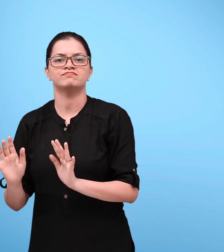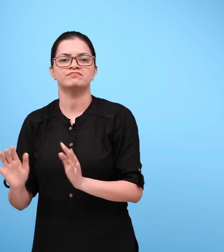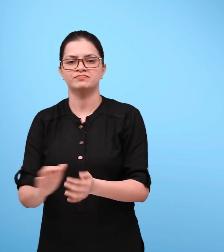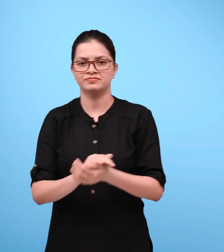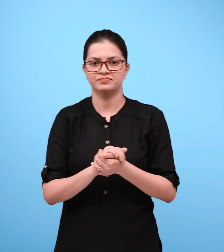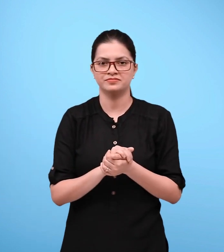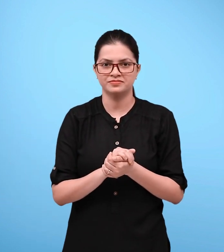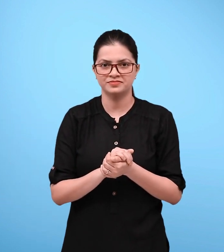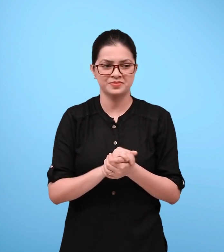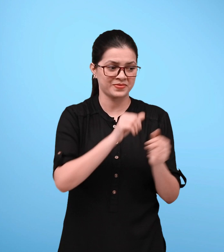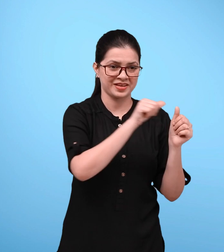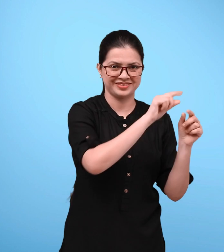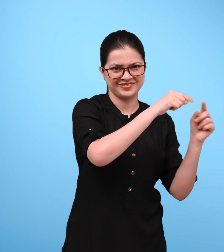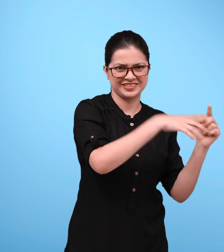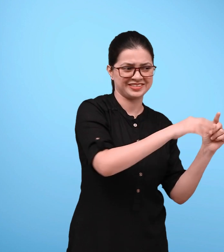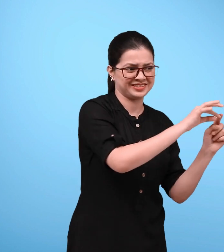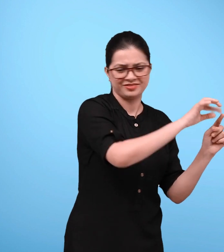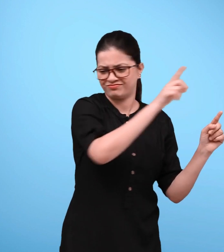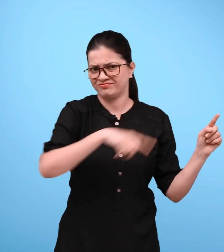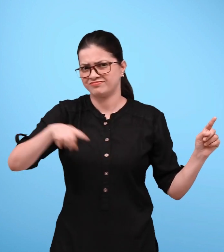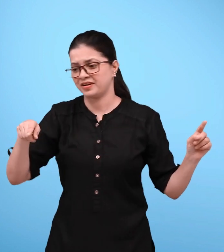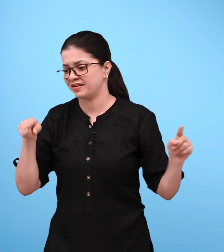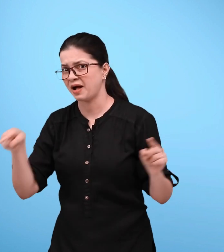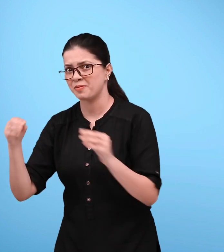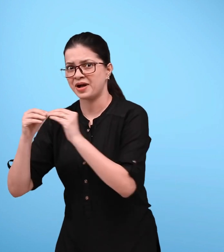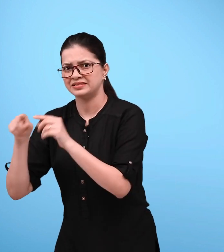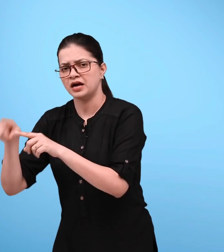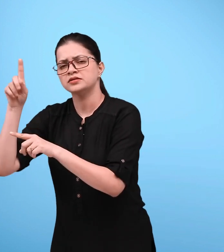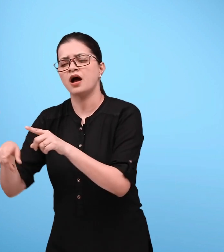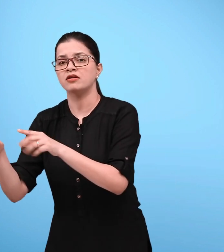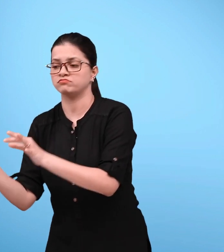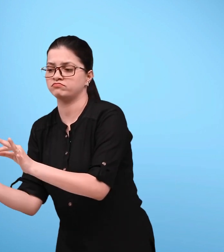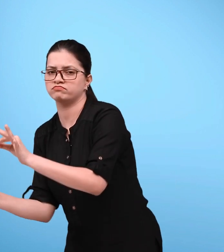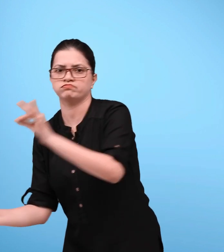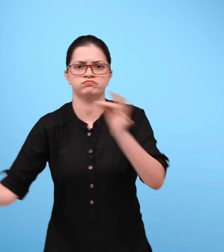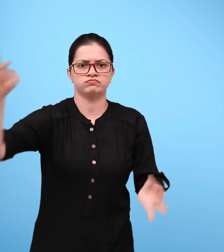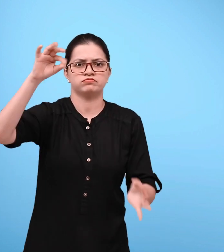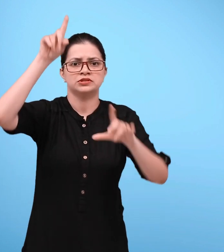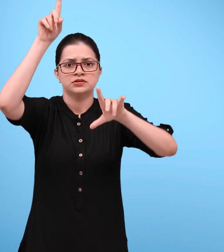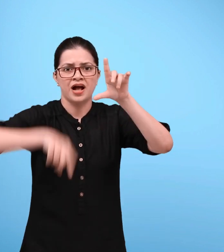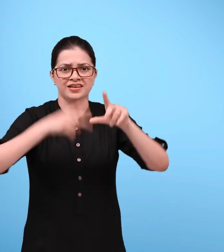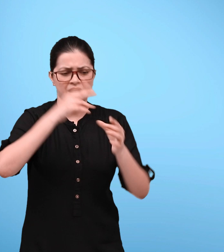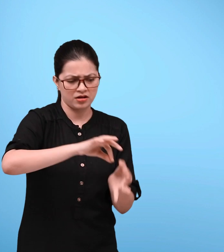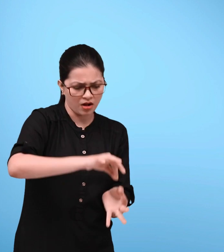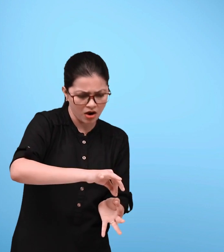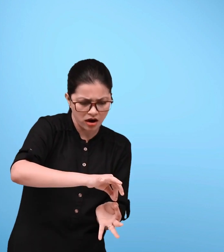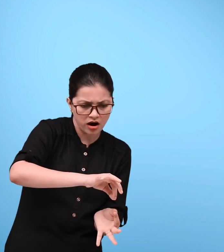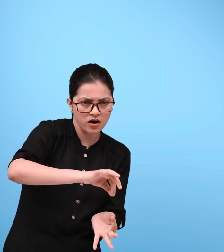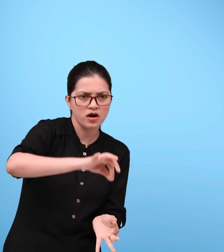Now stretch the thread along a meter scale. Measure the length between the knot in